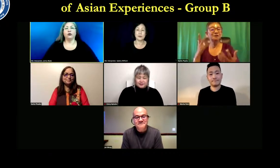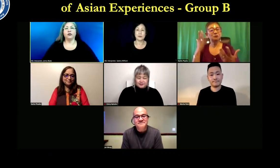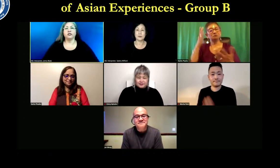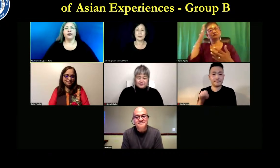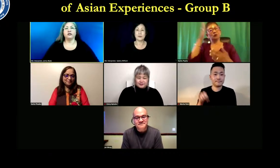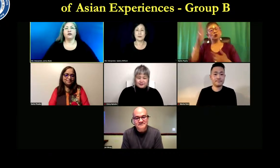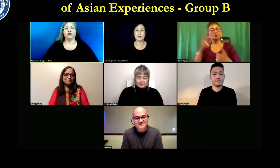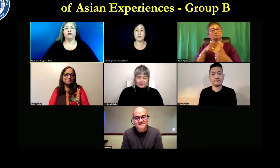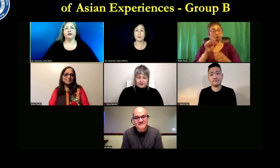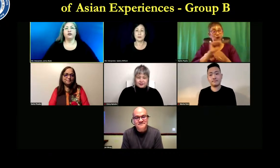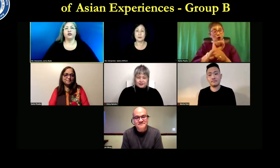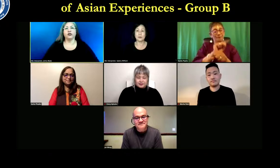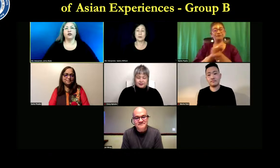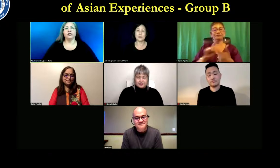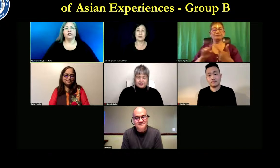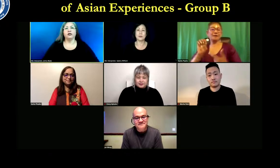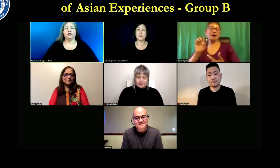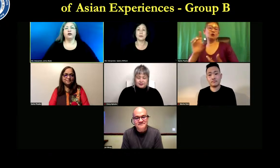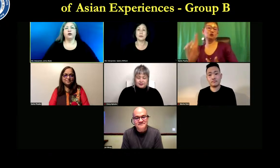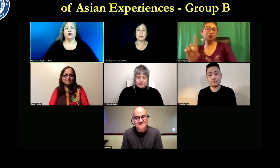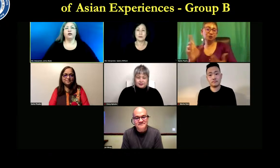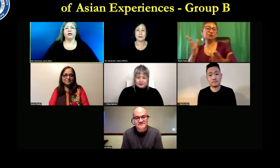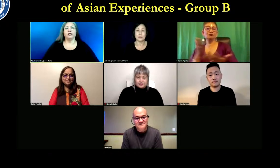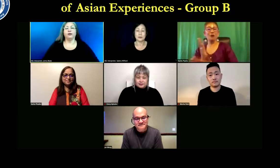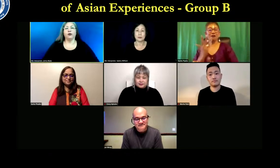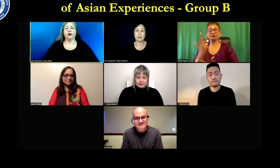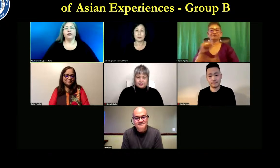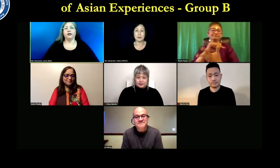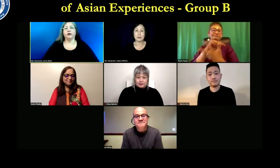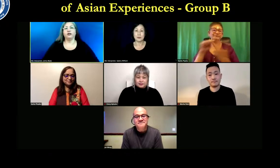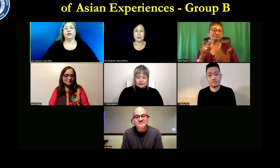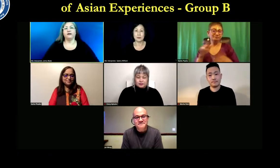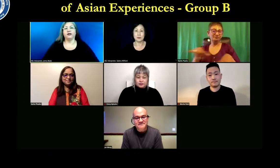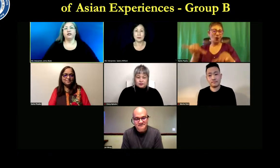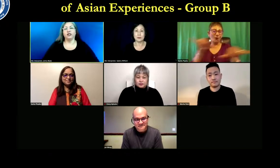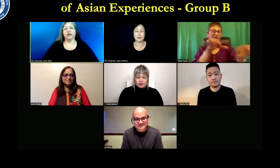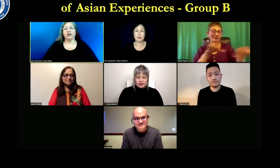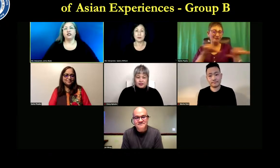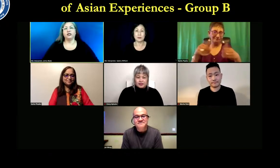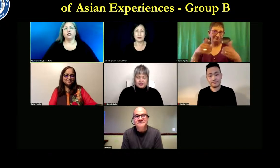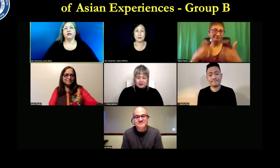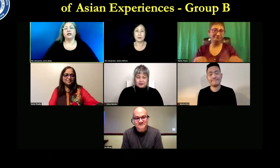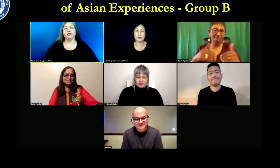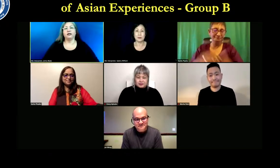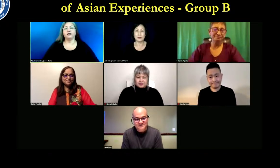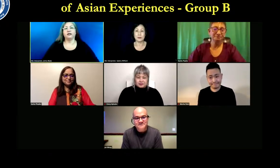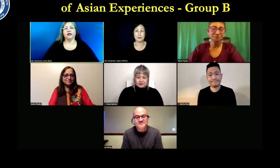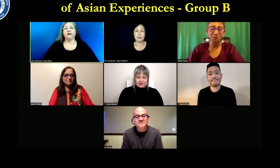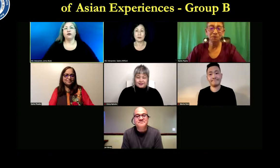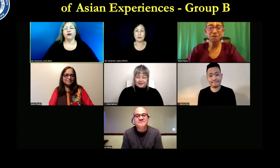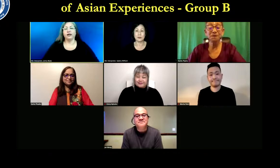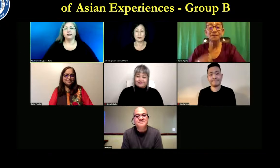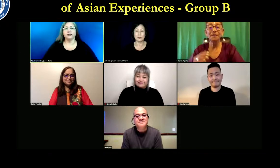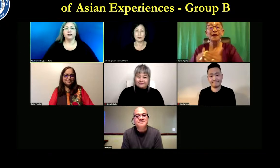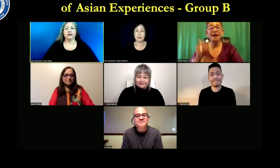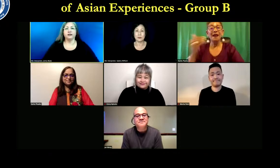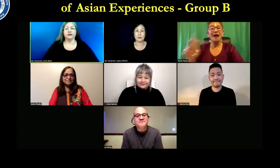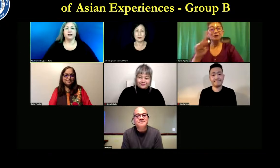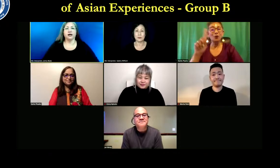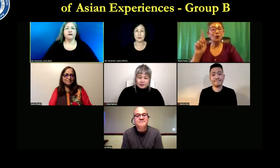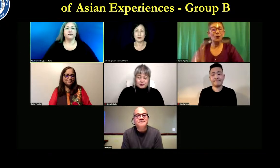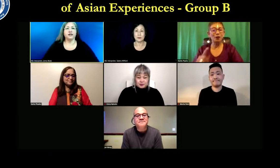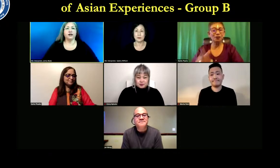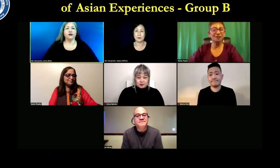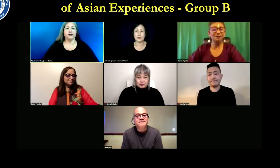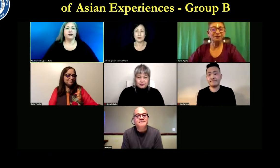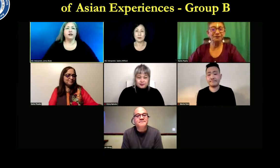they know what's best for your future. You know, they want you to get employment. They want you to have education and to have your rights. I think that's